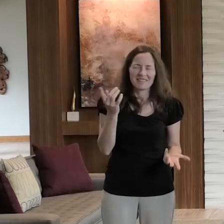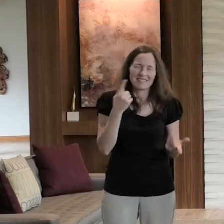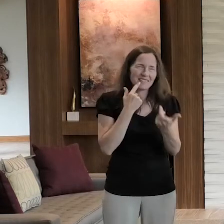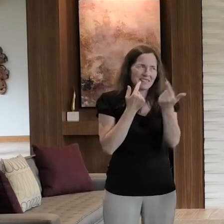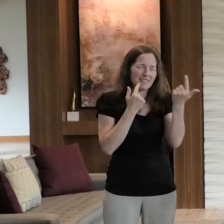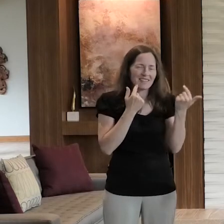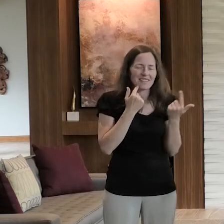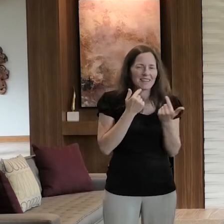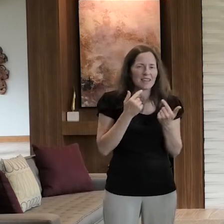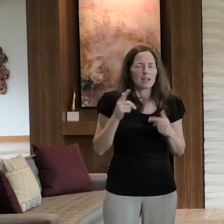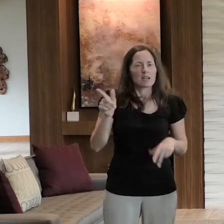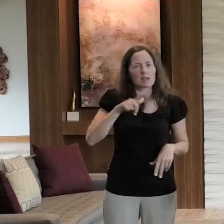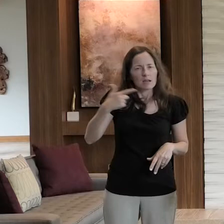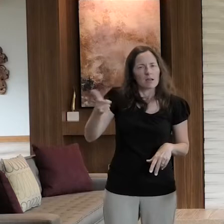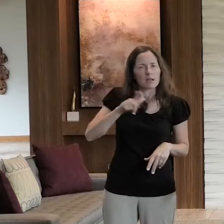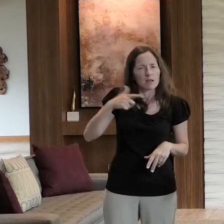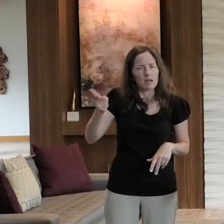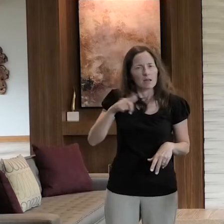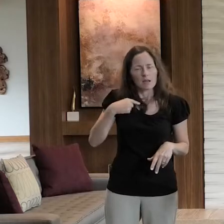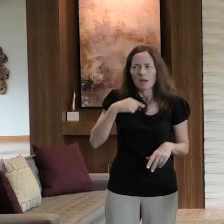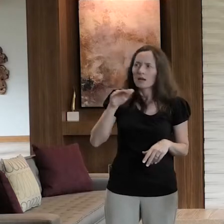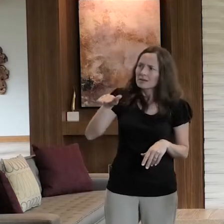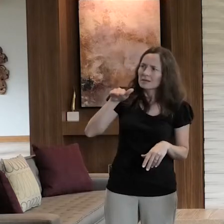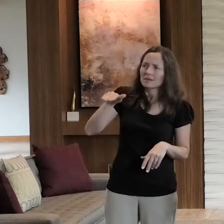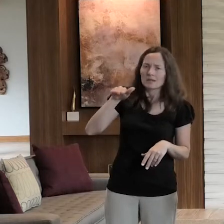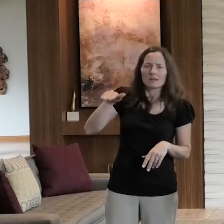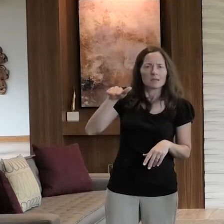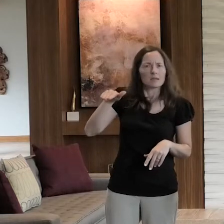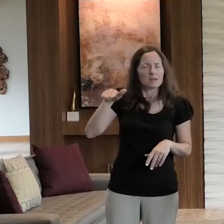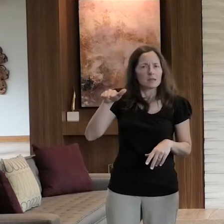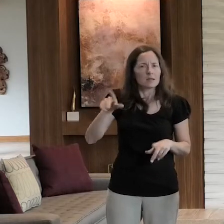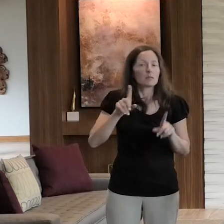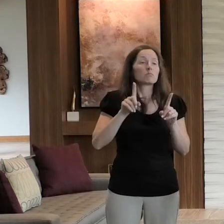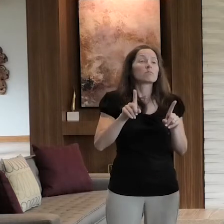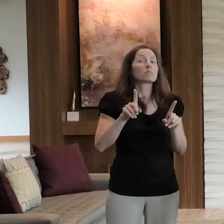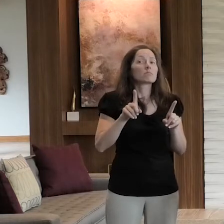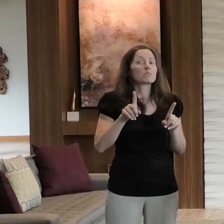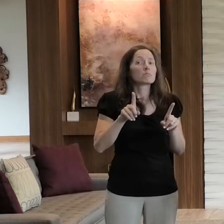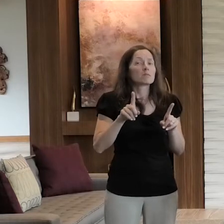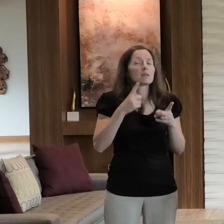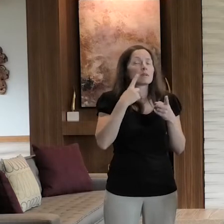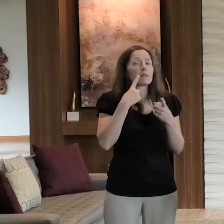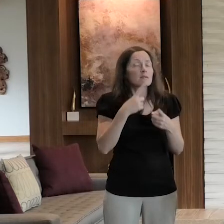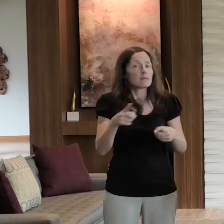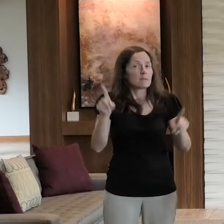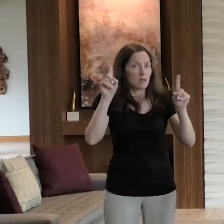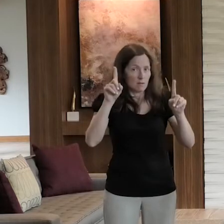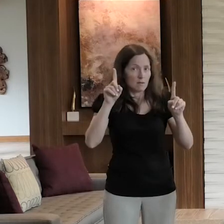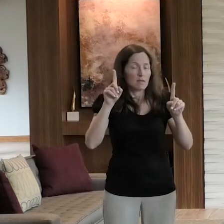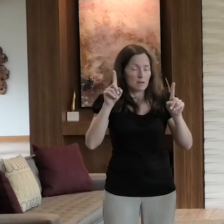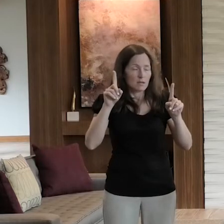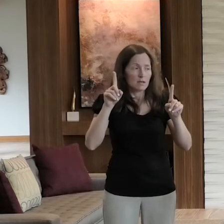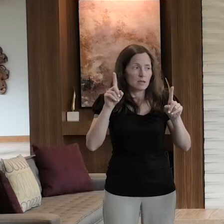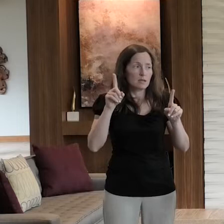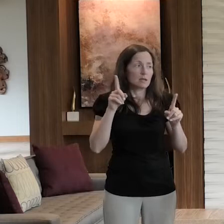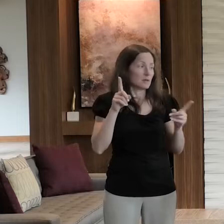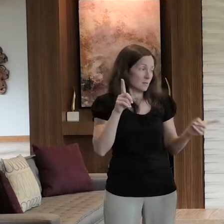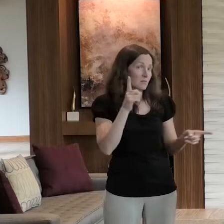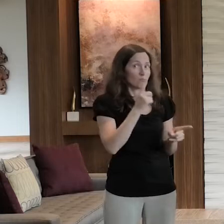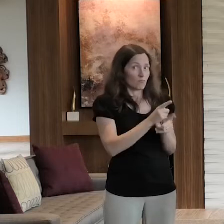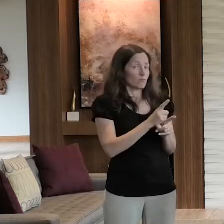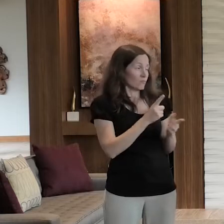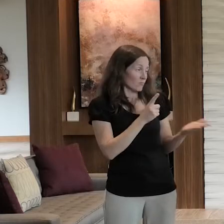and on, back and forth, back and forth, back and forth. But in this final big thing that we did, Calvin, as a council, right,